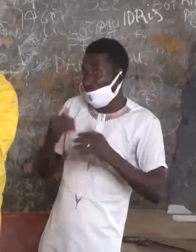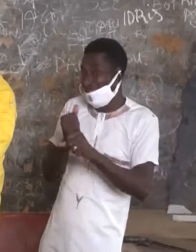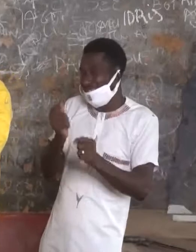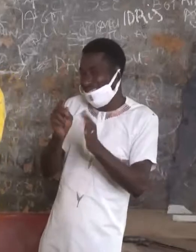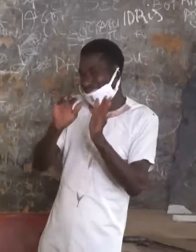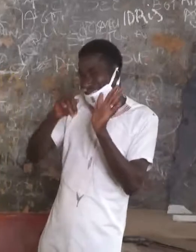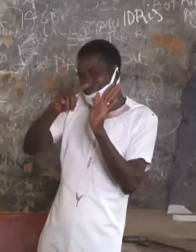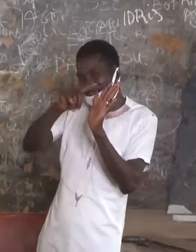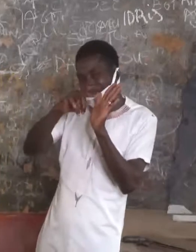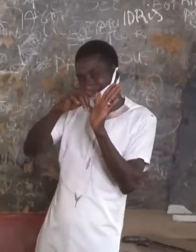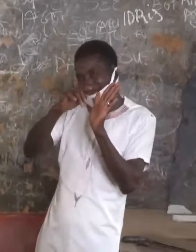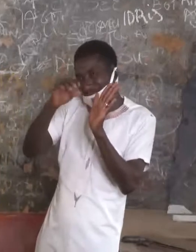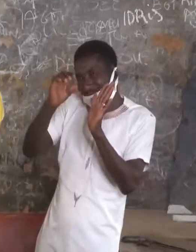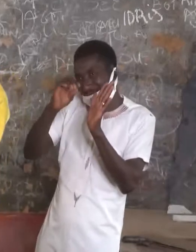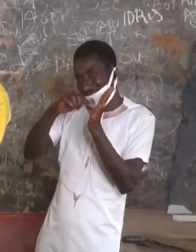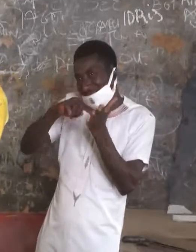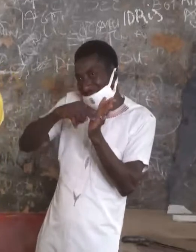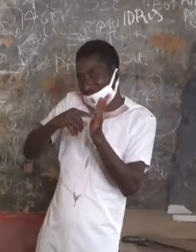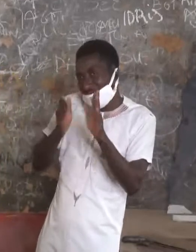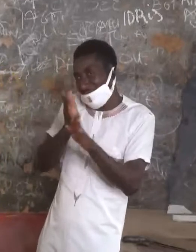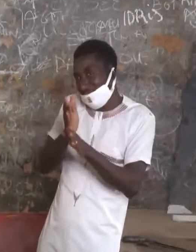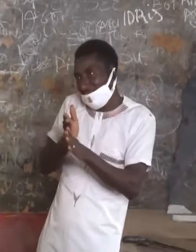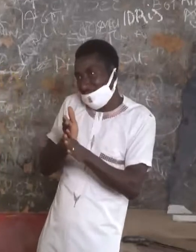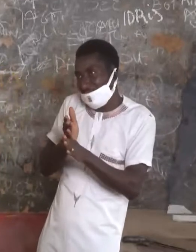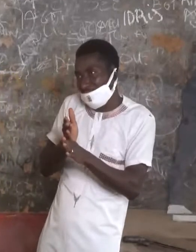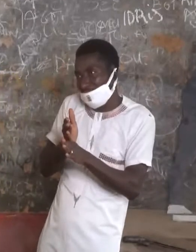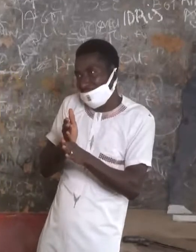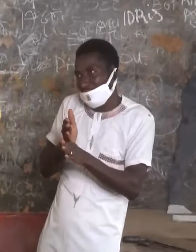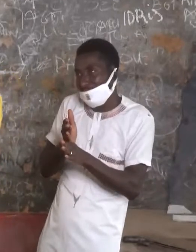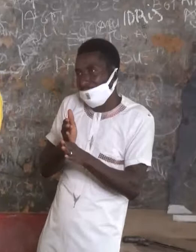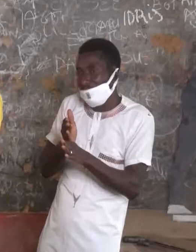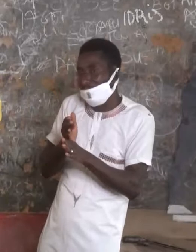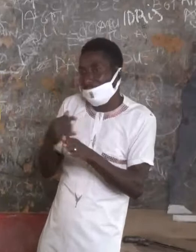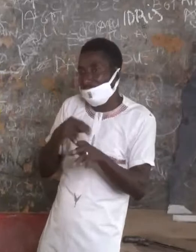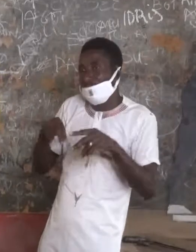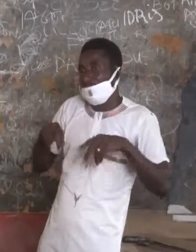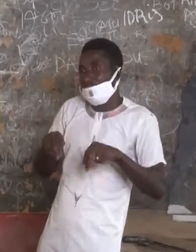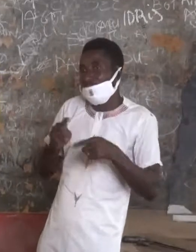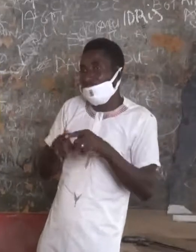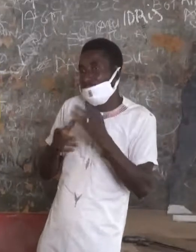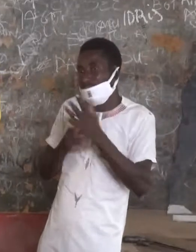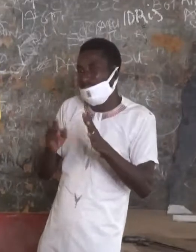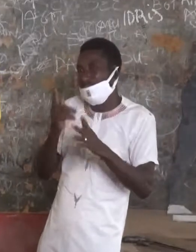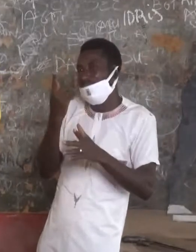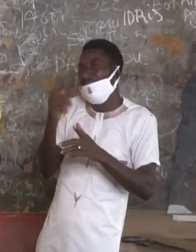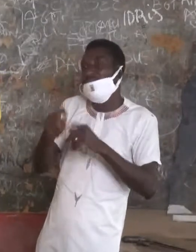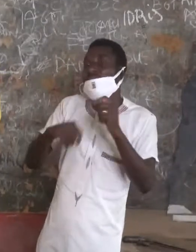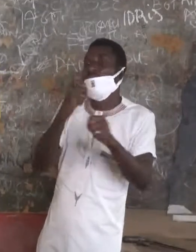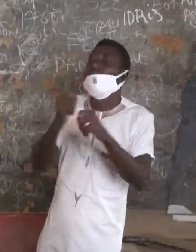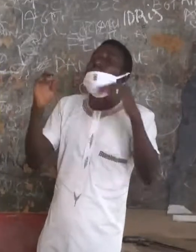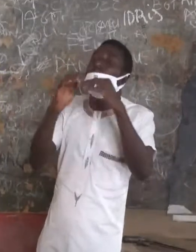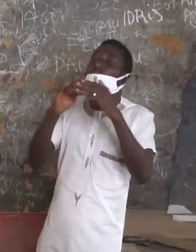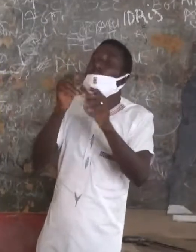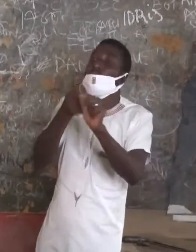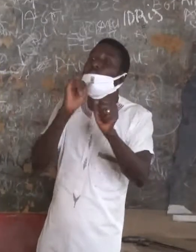line. Now, for us to have the center line, we need to divide the total measurement that is given, which